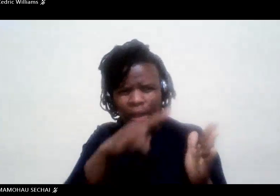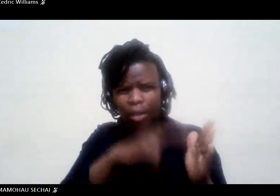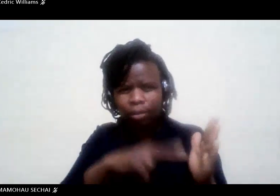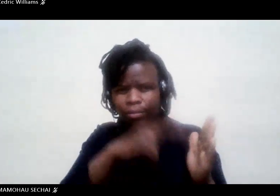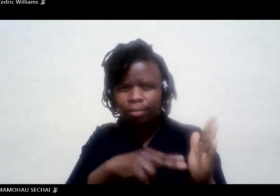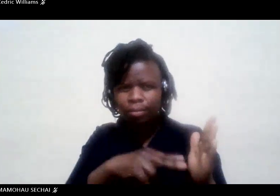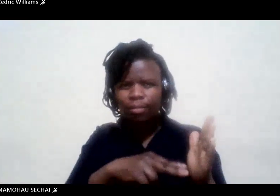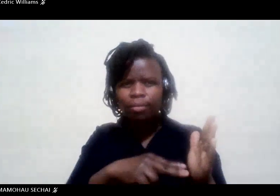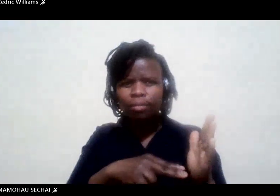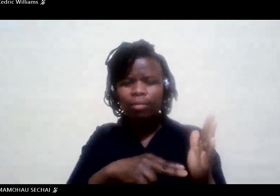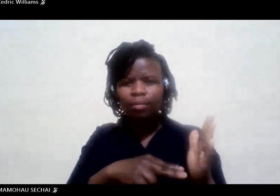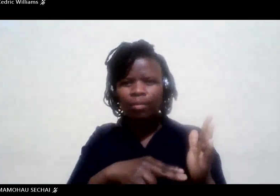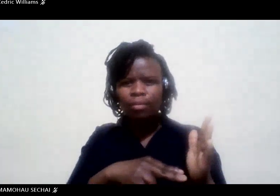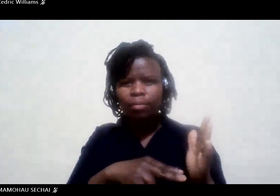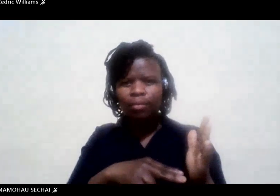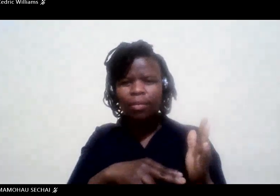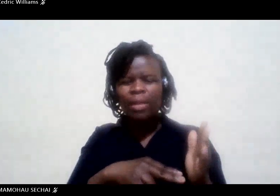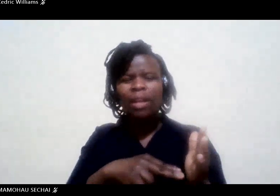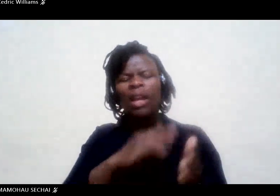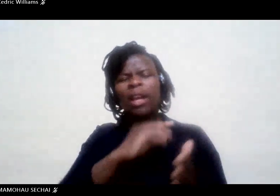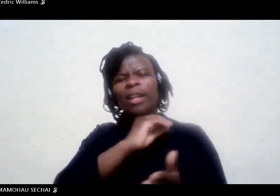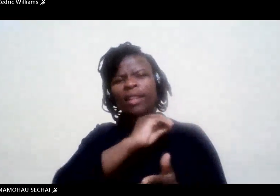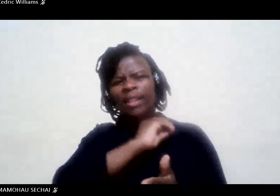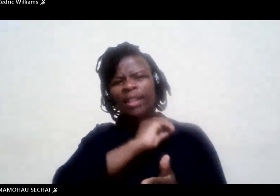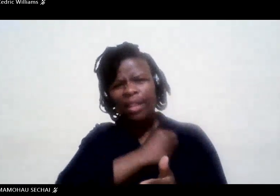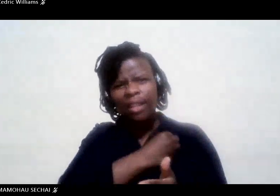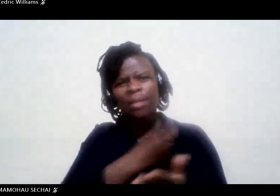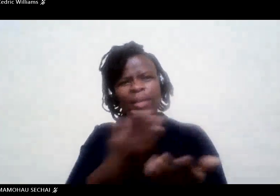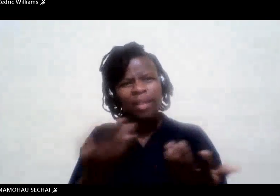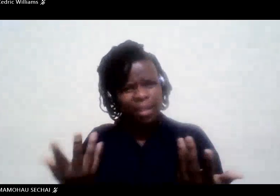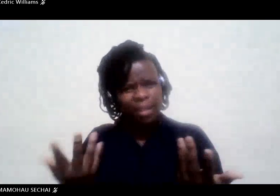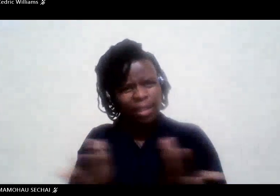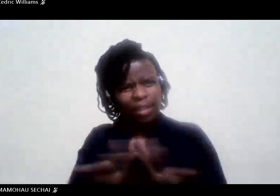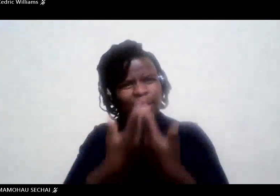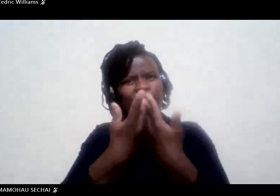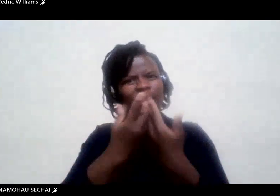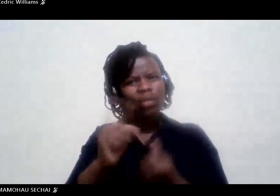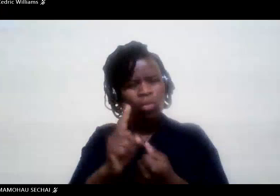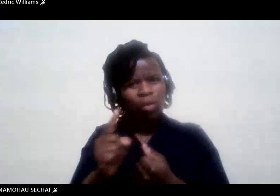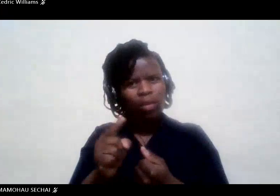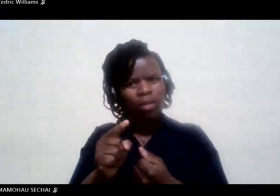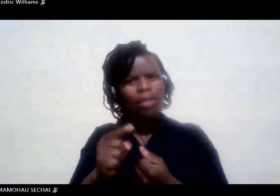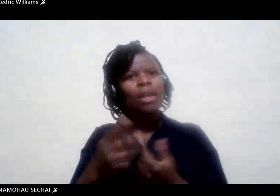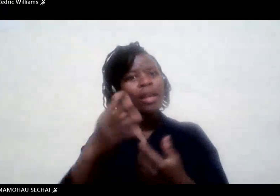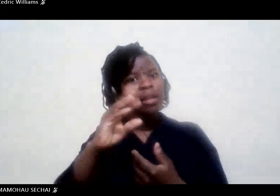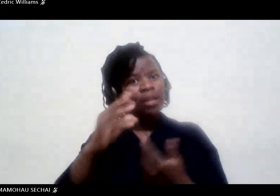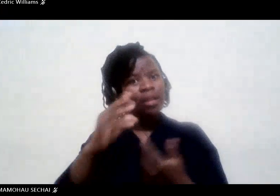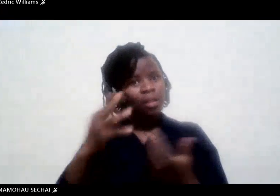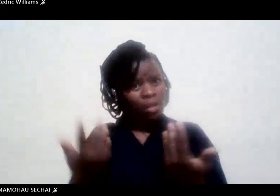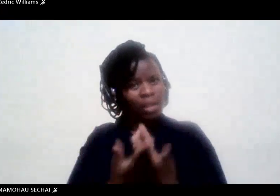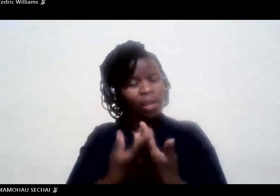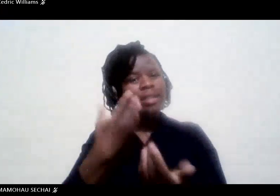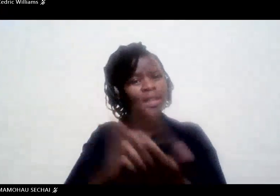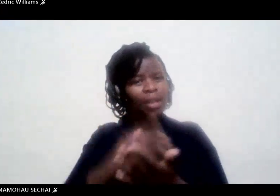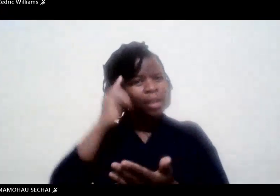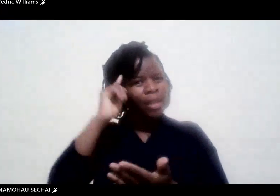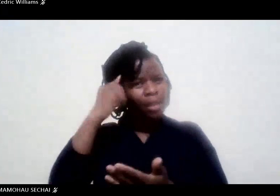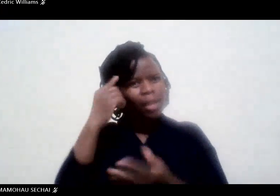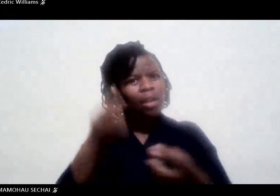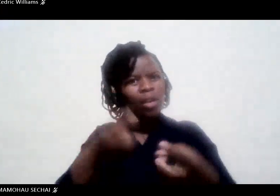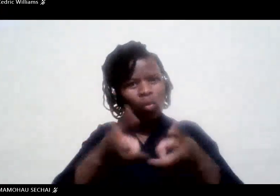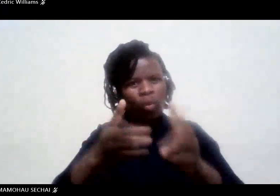disability challenges us is it challenges us to think radically different. Disability may